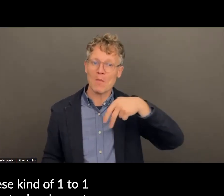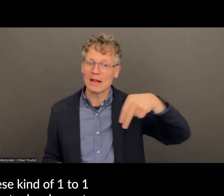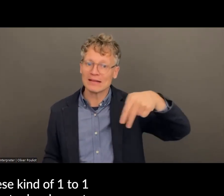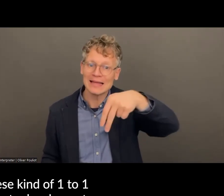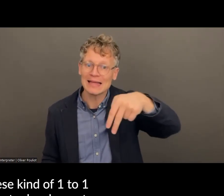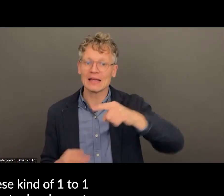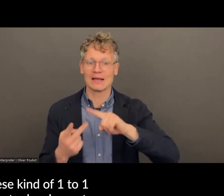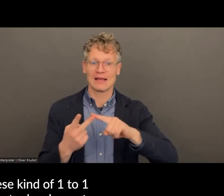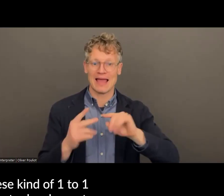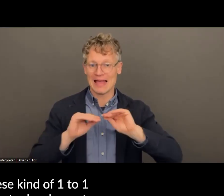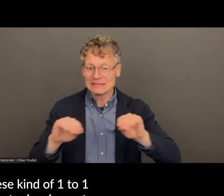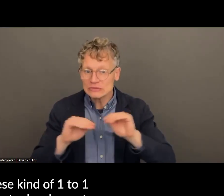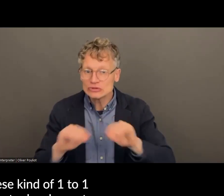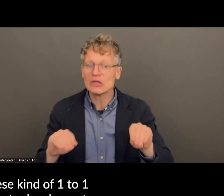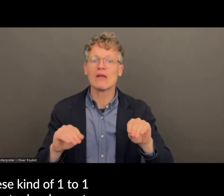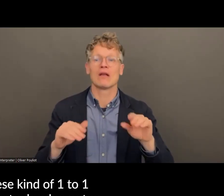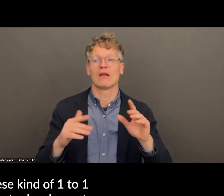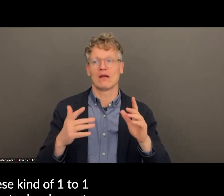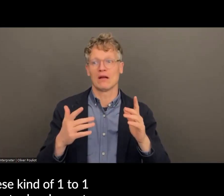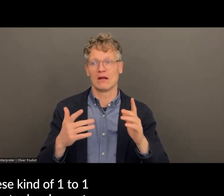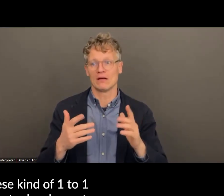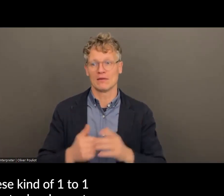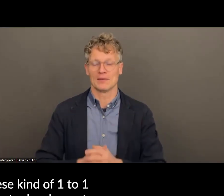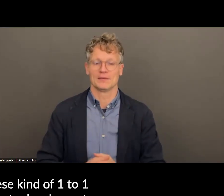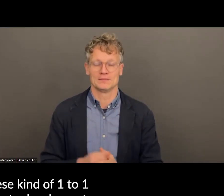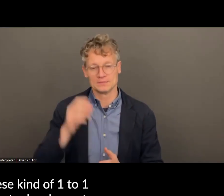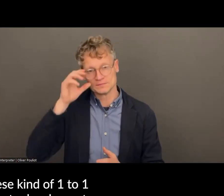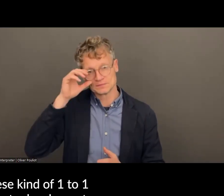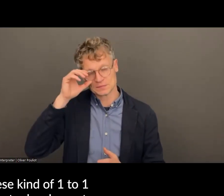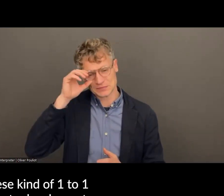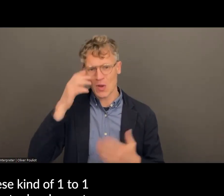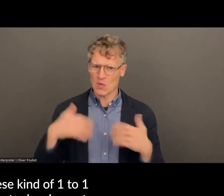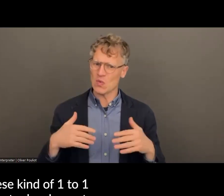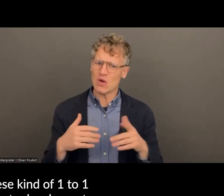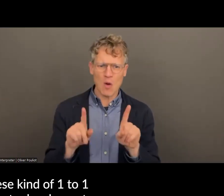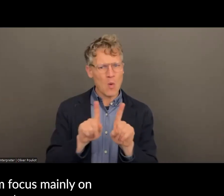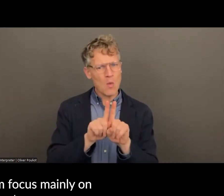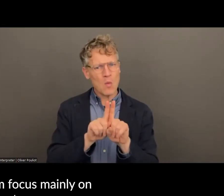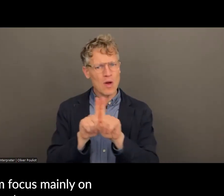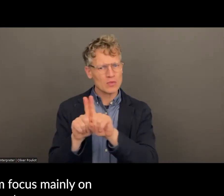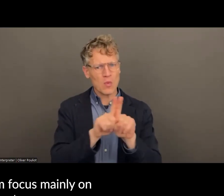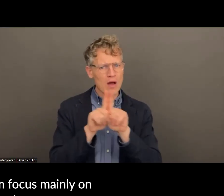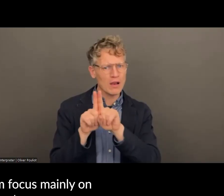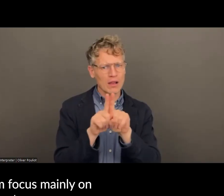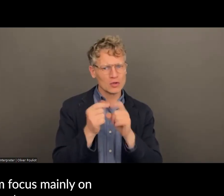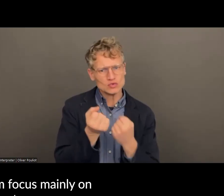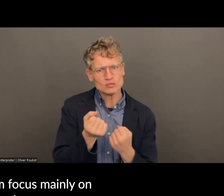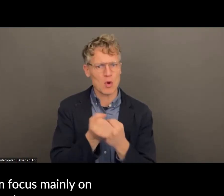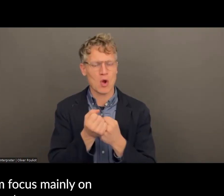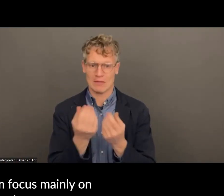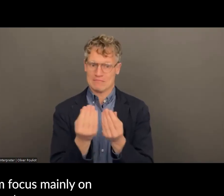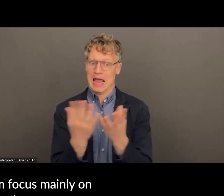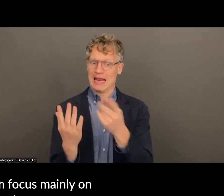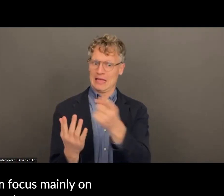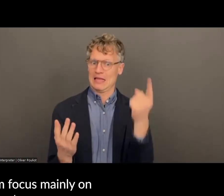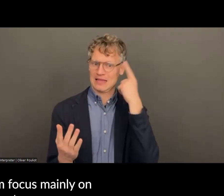So many of them, these kind of one-to-one supports are taken as extra burden or too expensive, and system